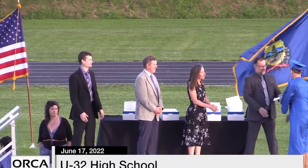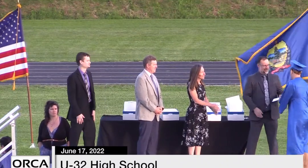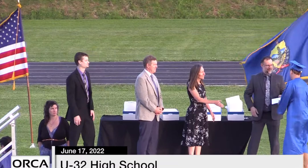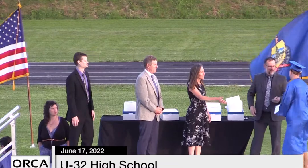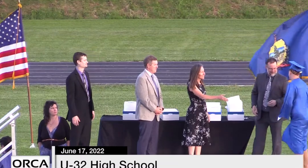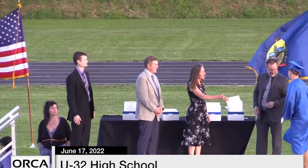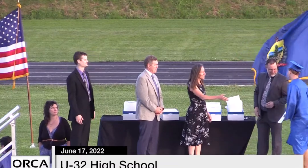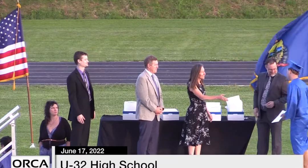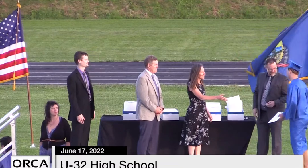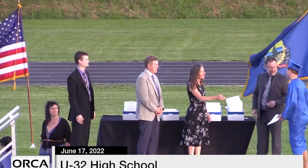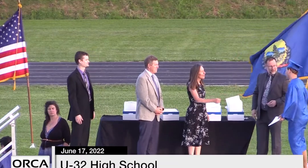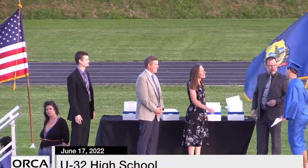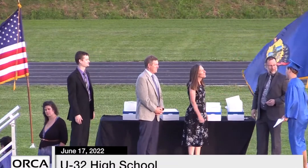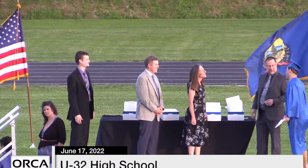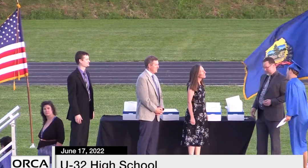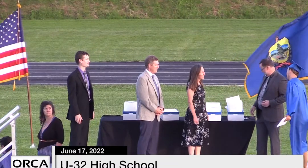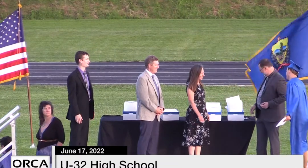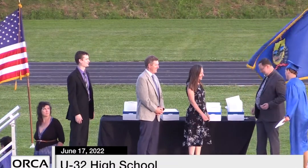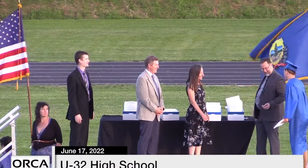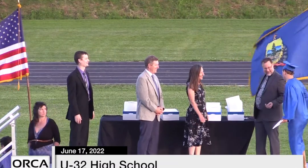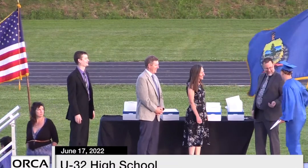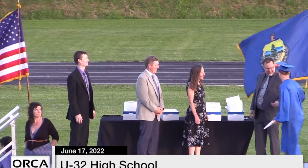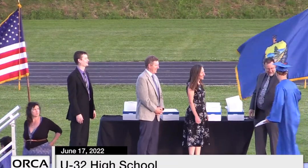Abigail Lee Brown.